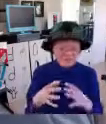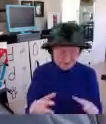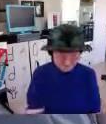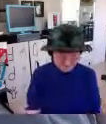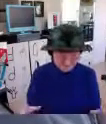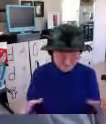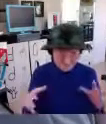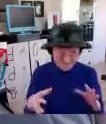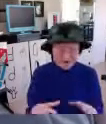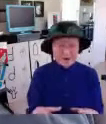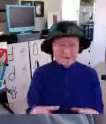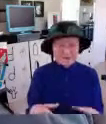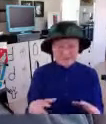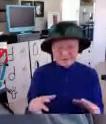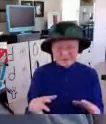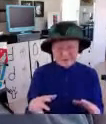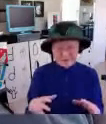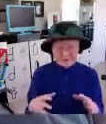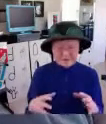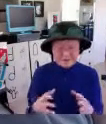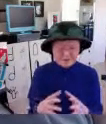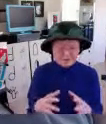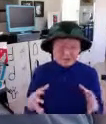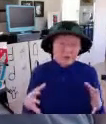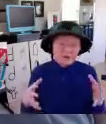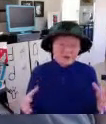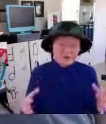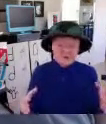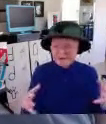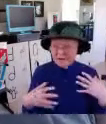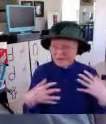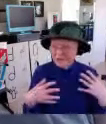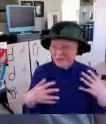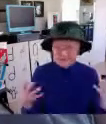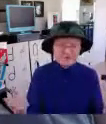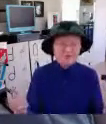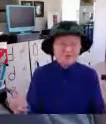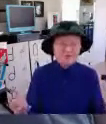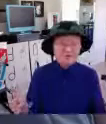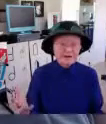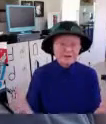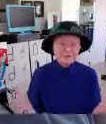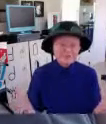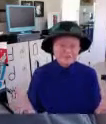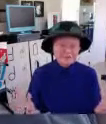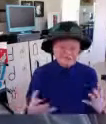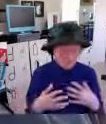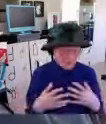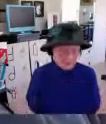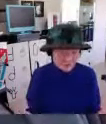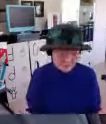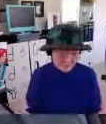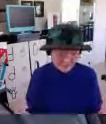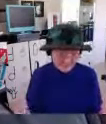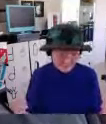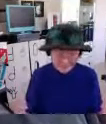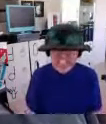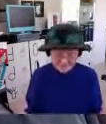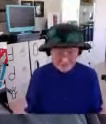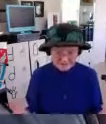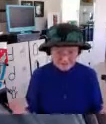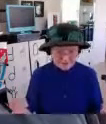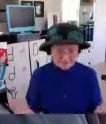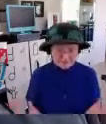possible, it is actually quite large. We have over 200 handshakes in there, and I assure you that American Sign